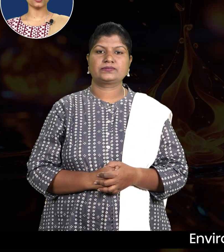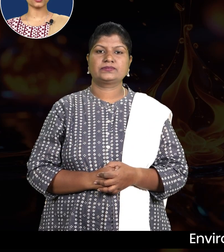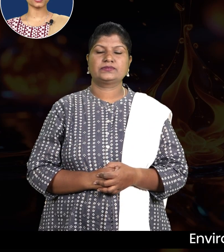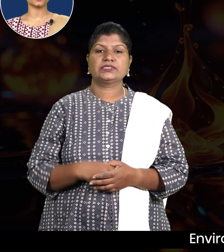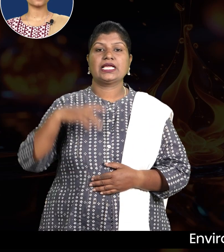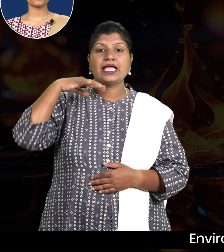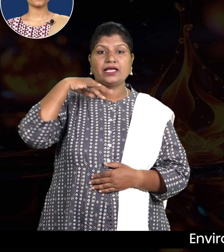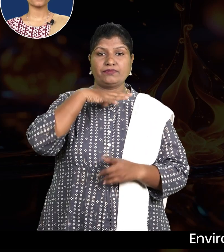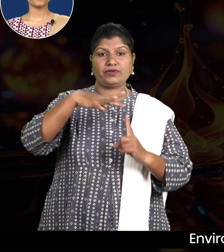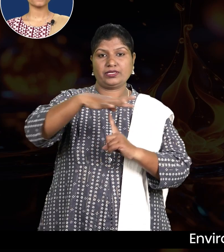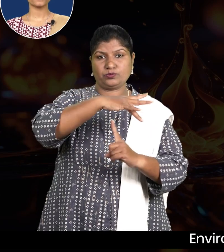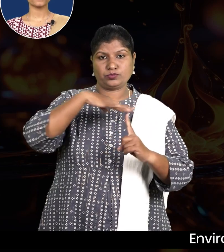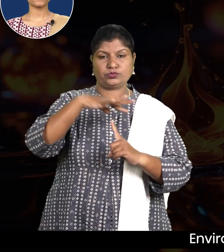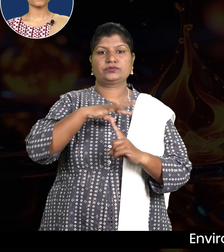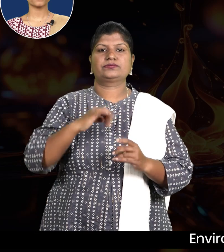Environment pollution.